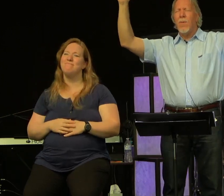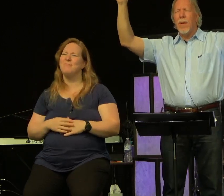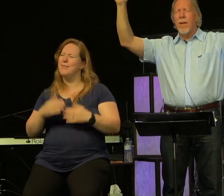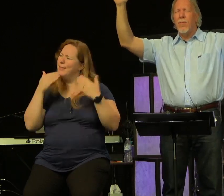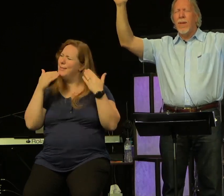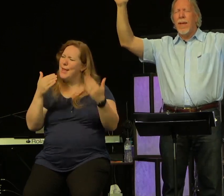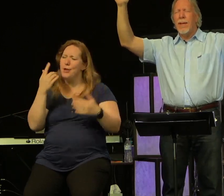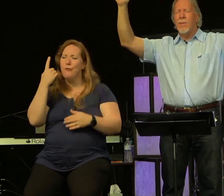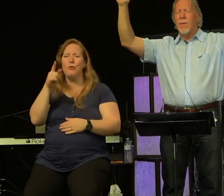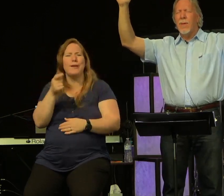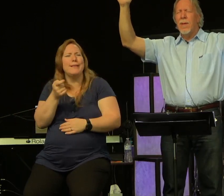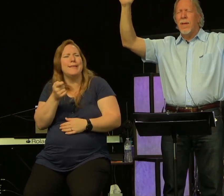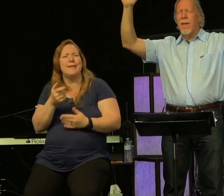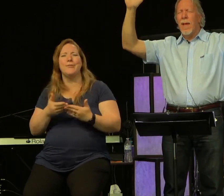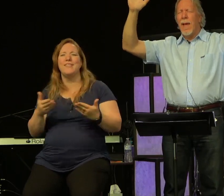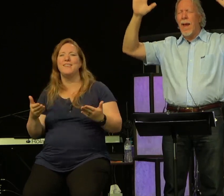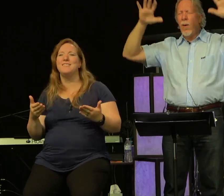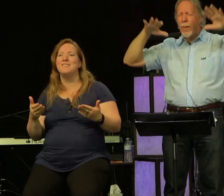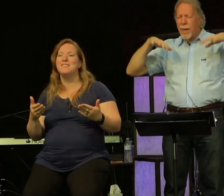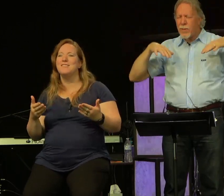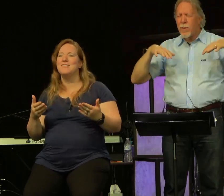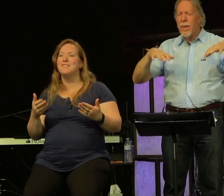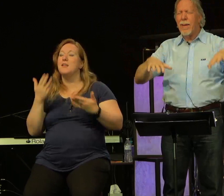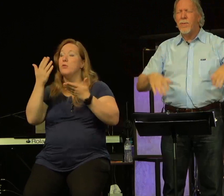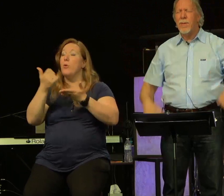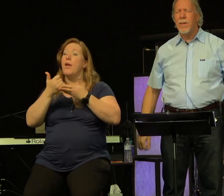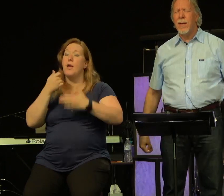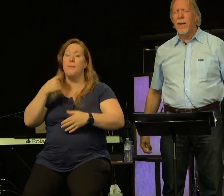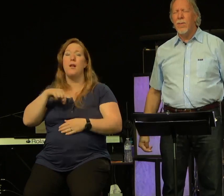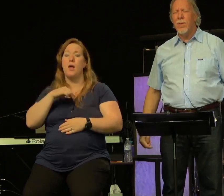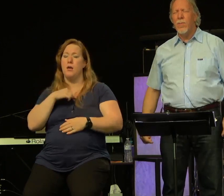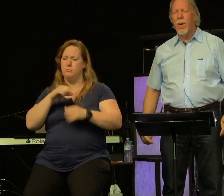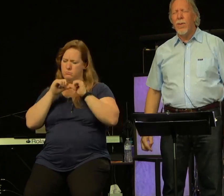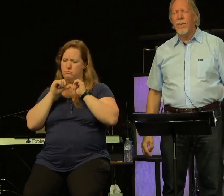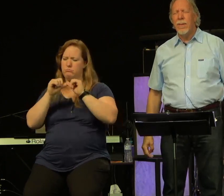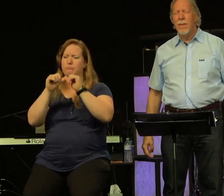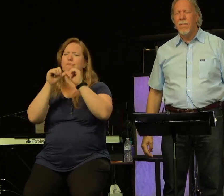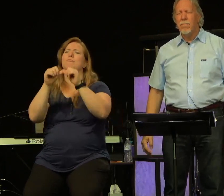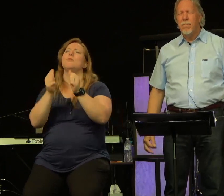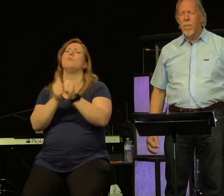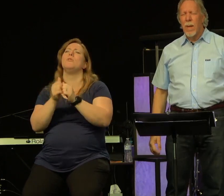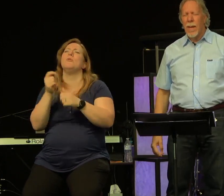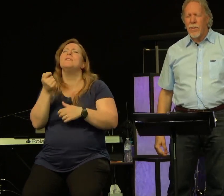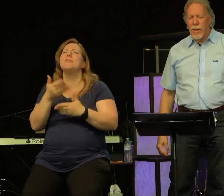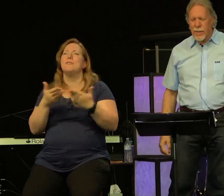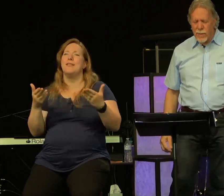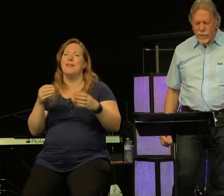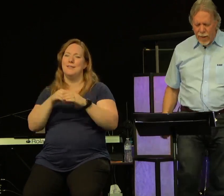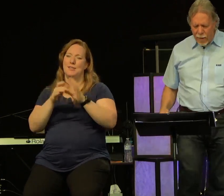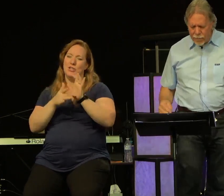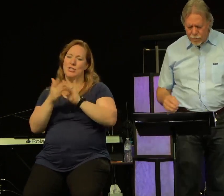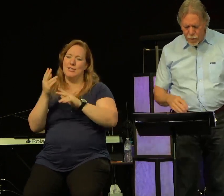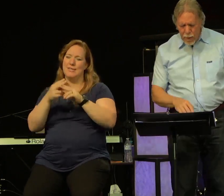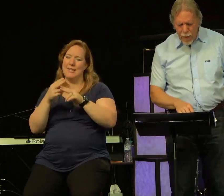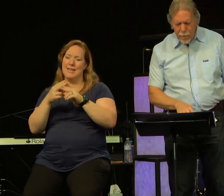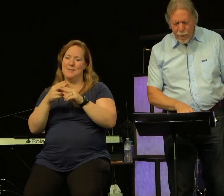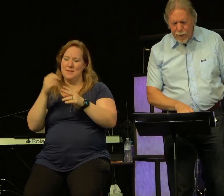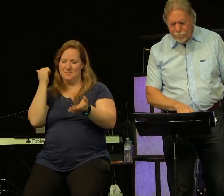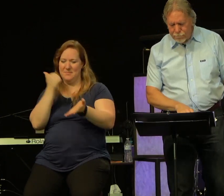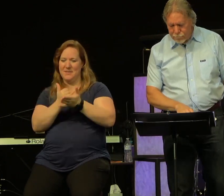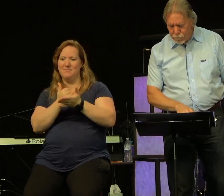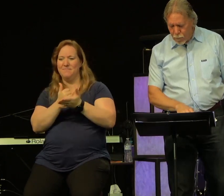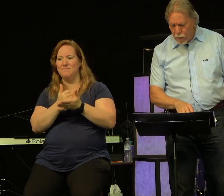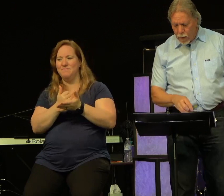Thank you for the little things and helping us to be consistent in those as well. In Jesus' name,